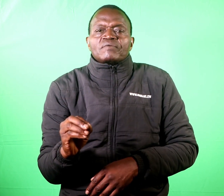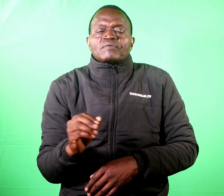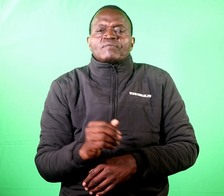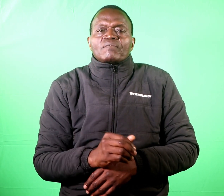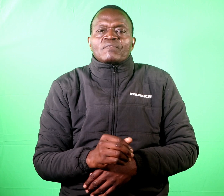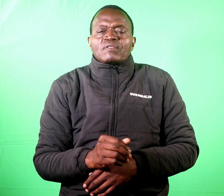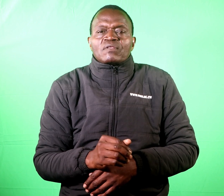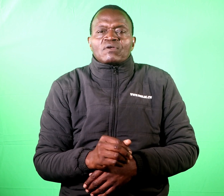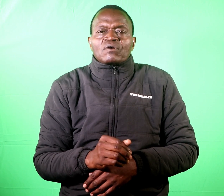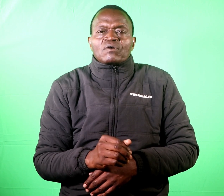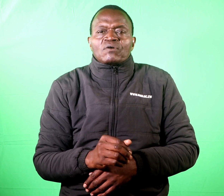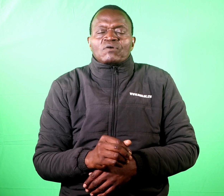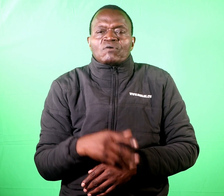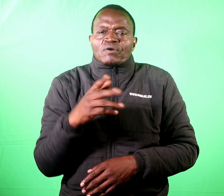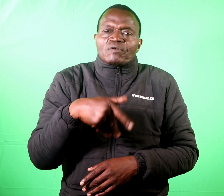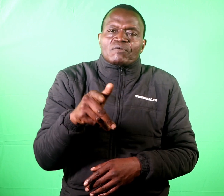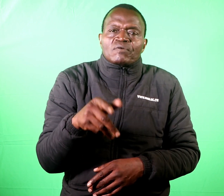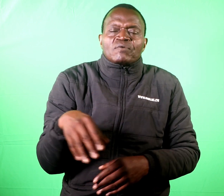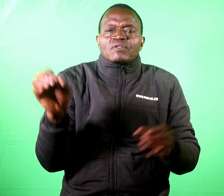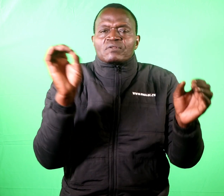who practiced open defecation.